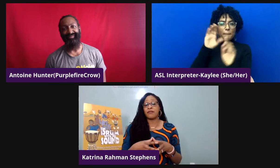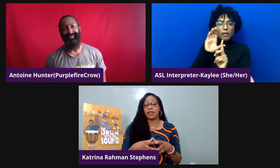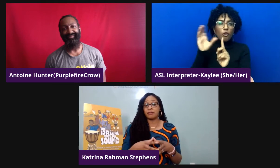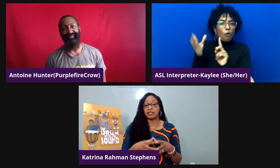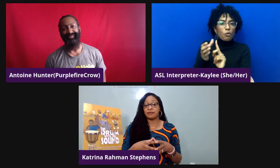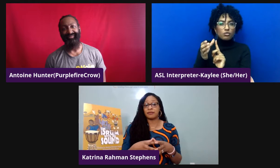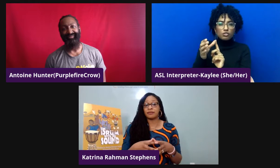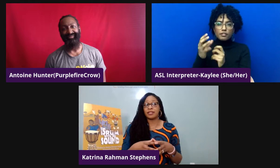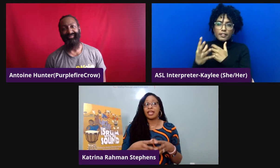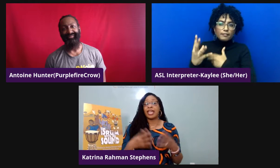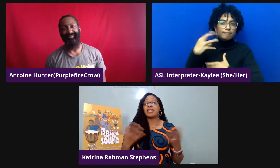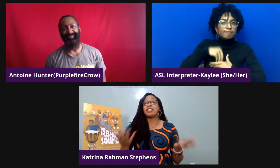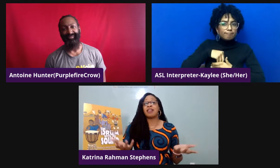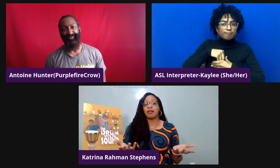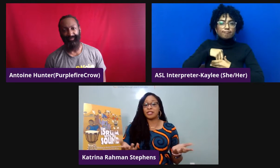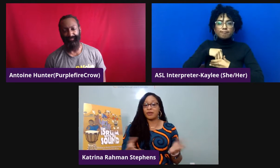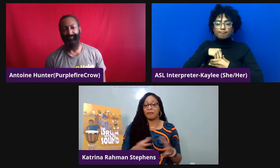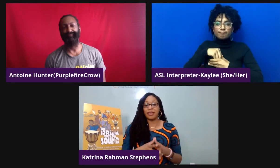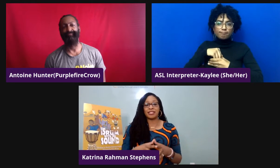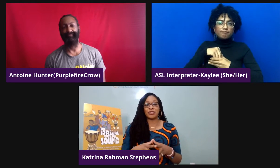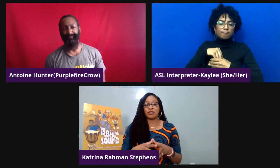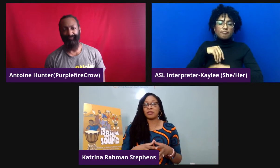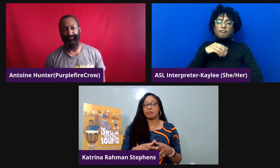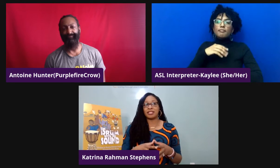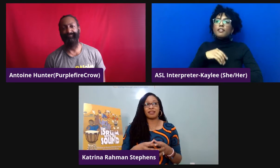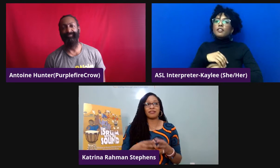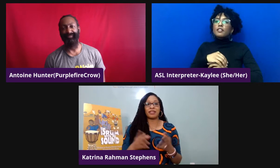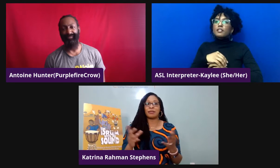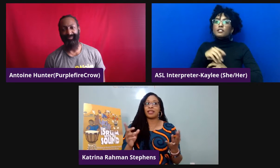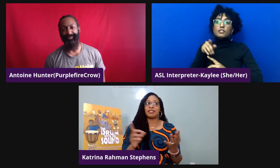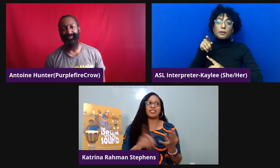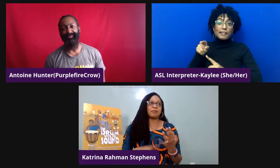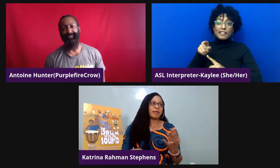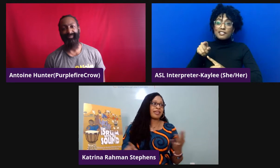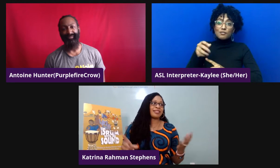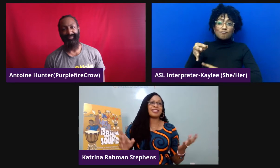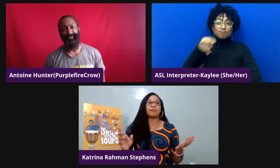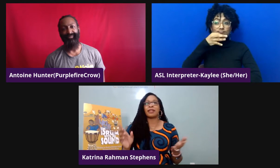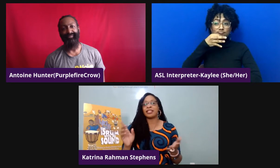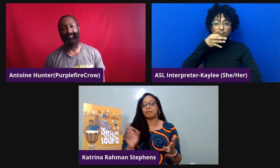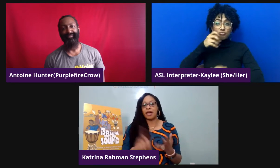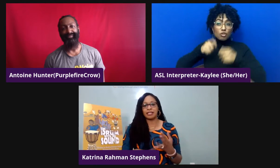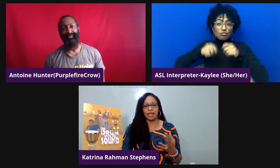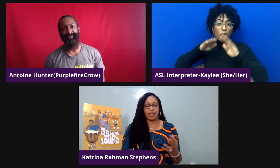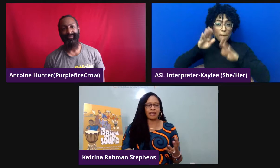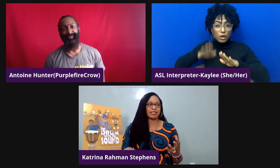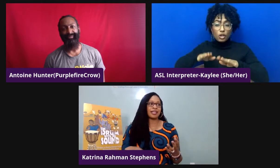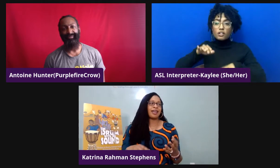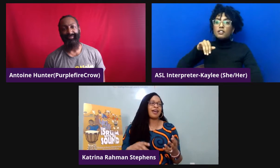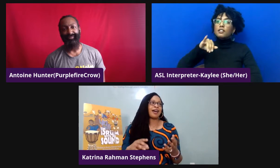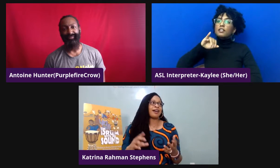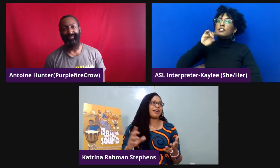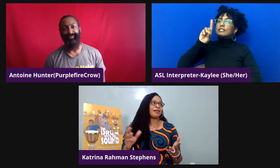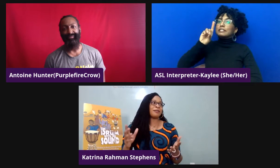within our family. And he's also a master drummer himself. He plays djembes, he plays